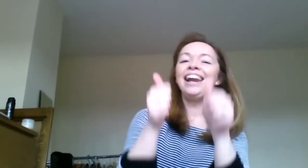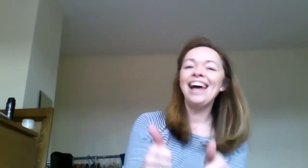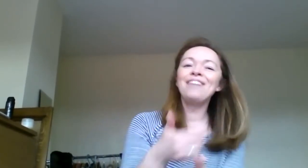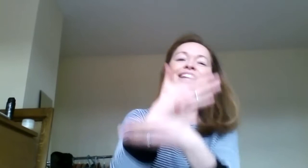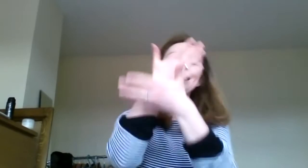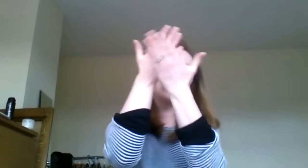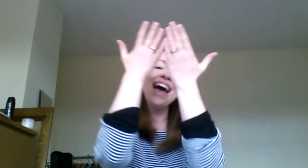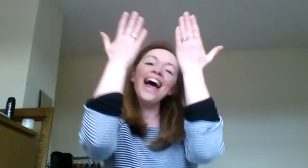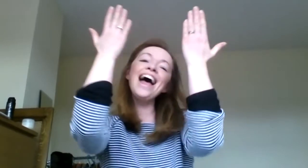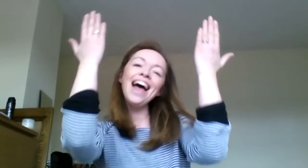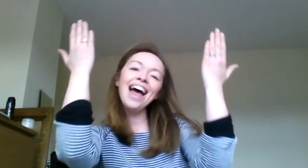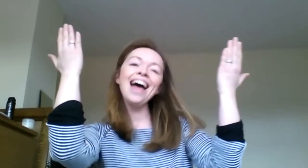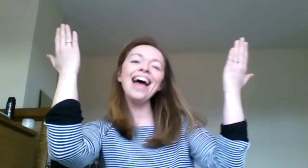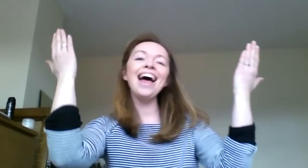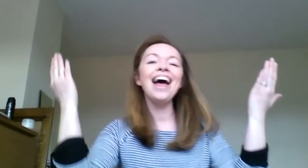A lovely